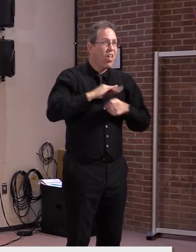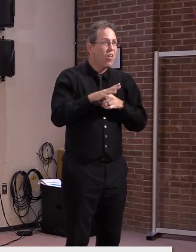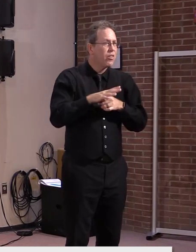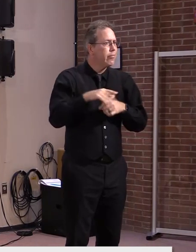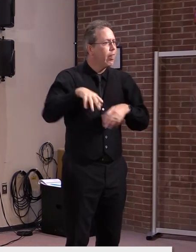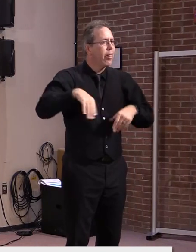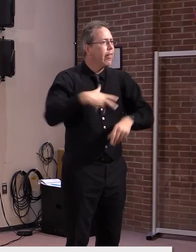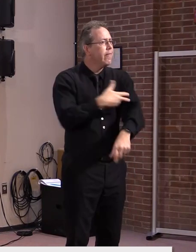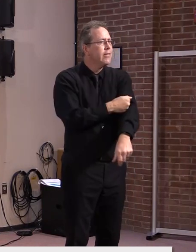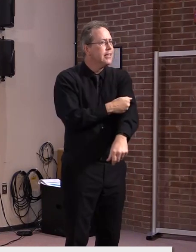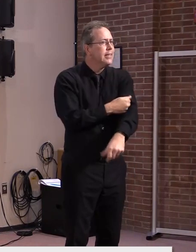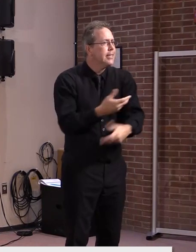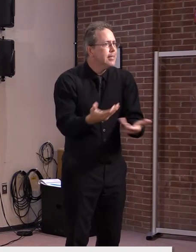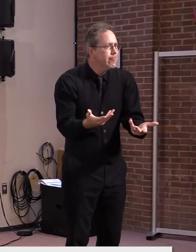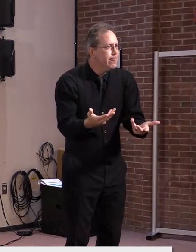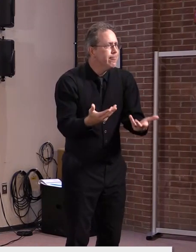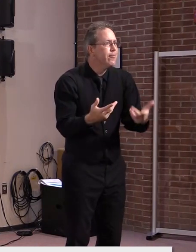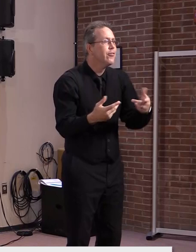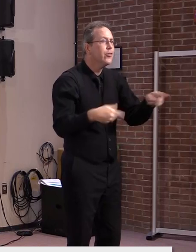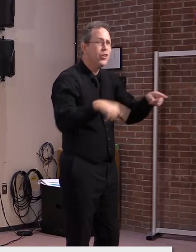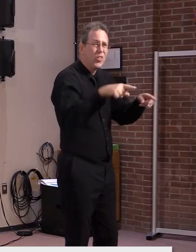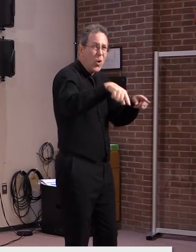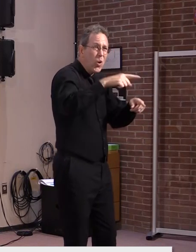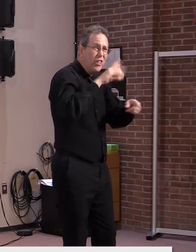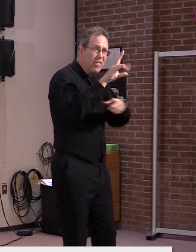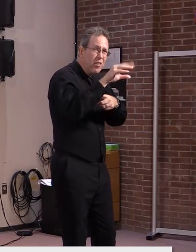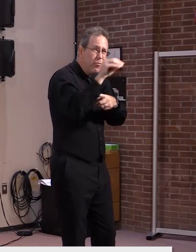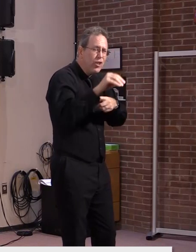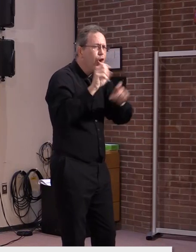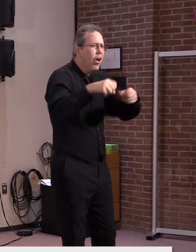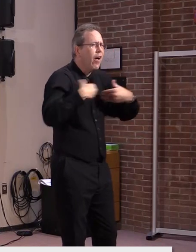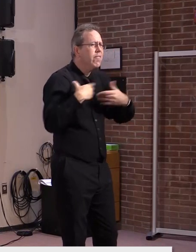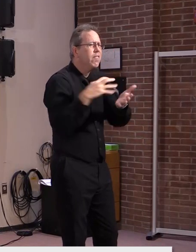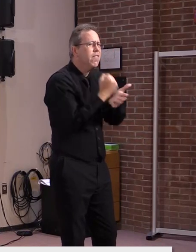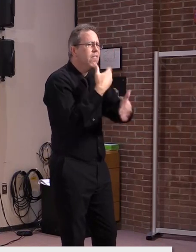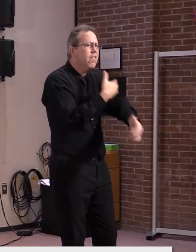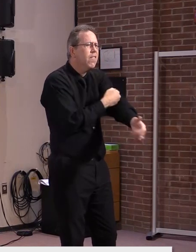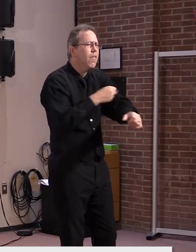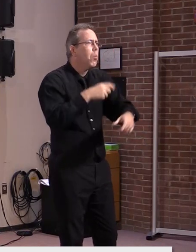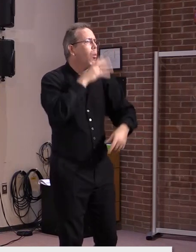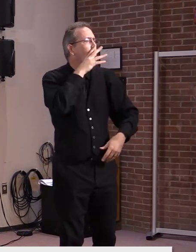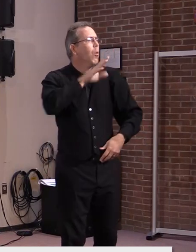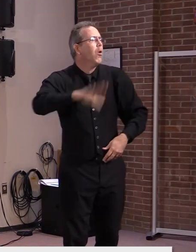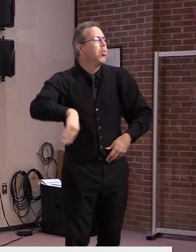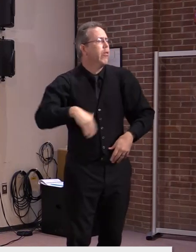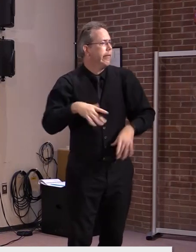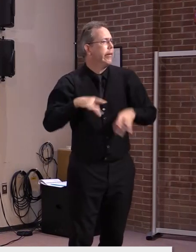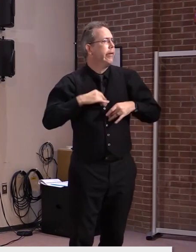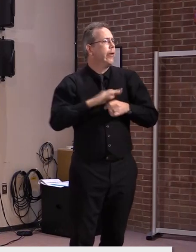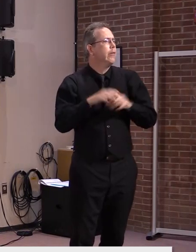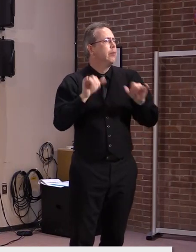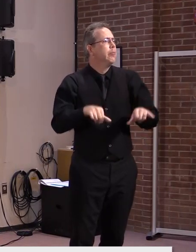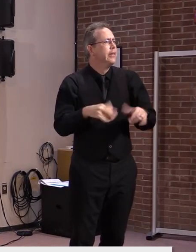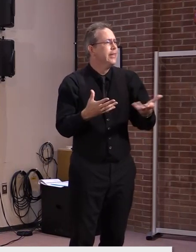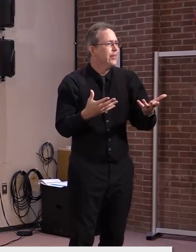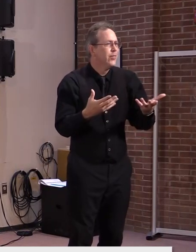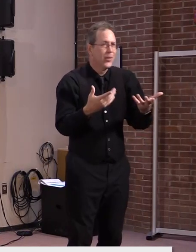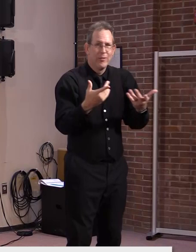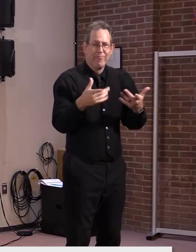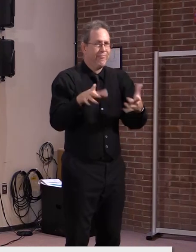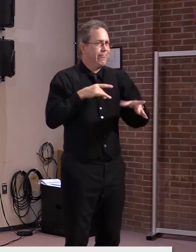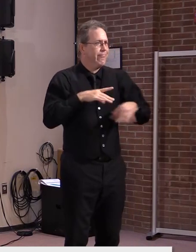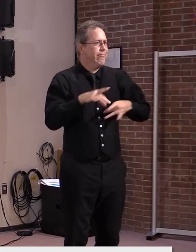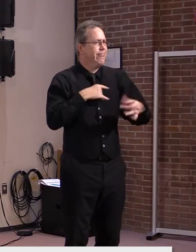can get vaccinated and have chosen not to be and subsequently caught COVID-19.